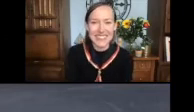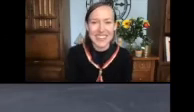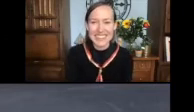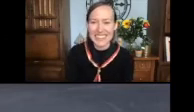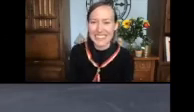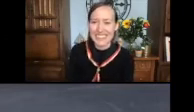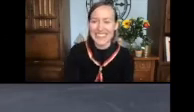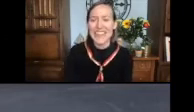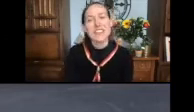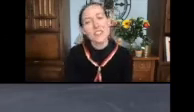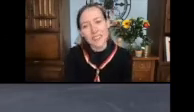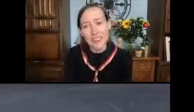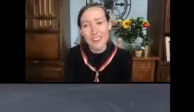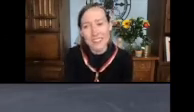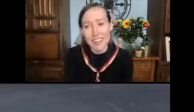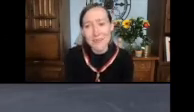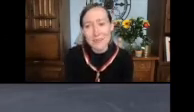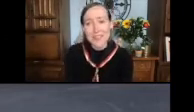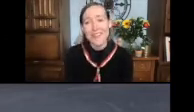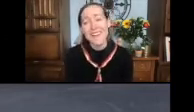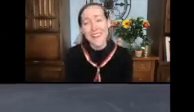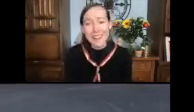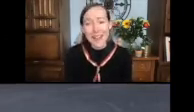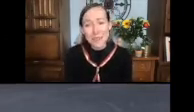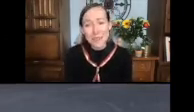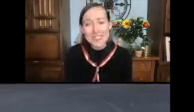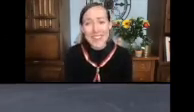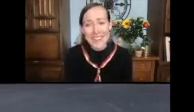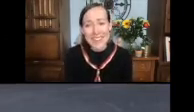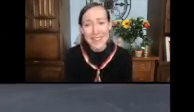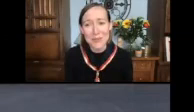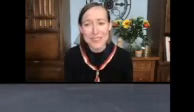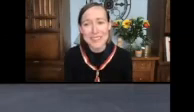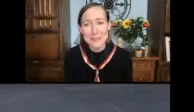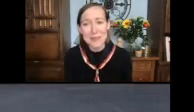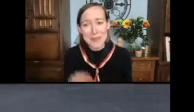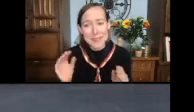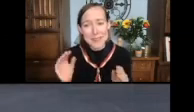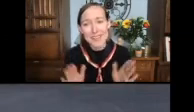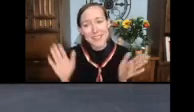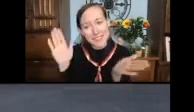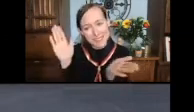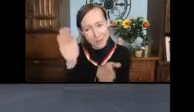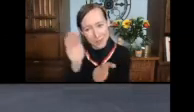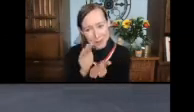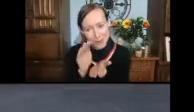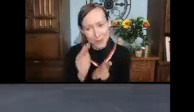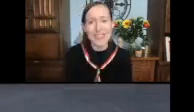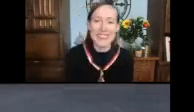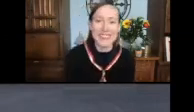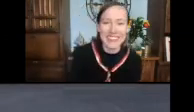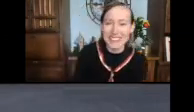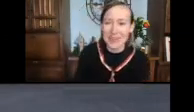All right. Sorry, guys. I'm fluent in ASL, but my BSL is a lot